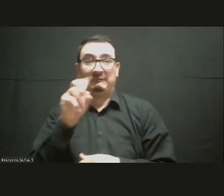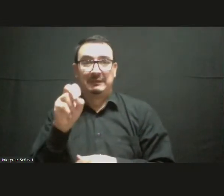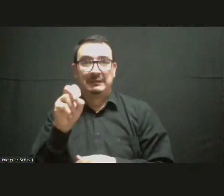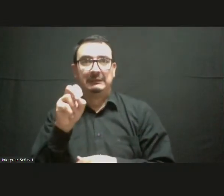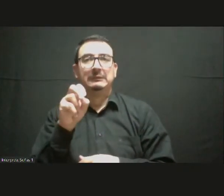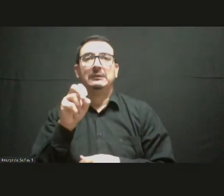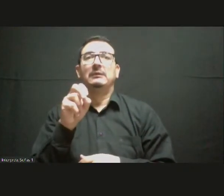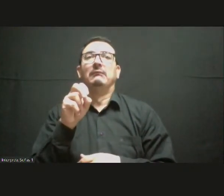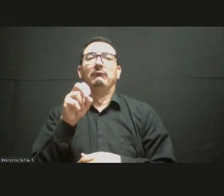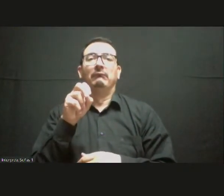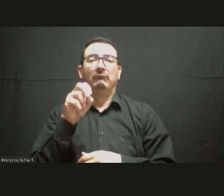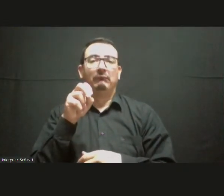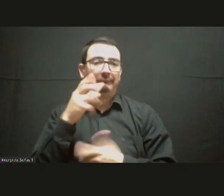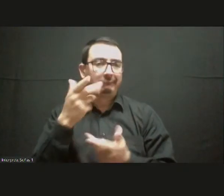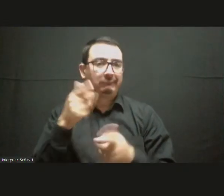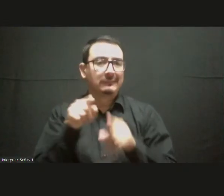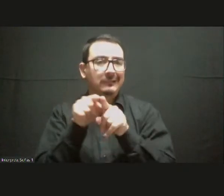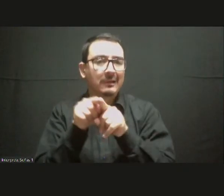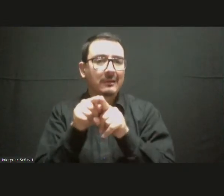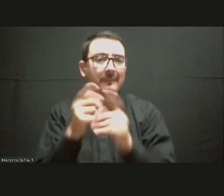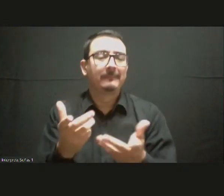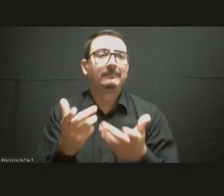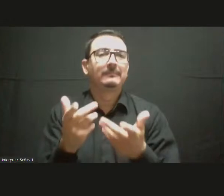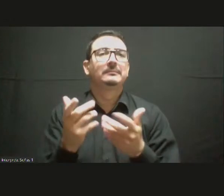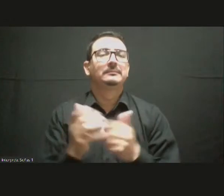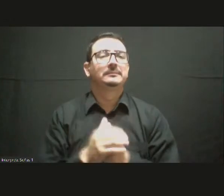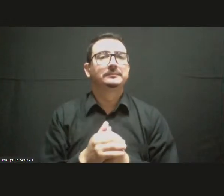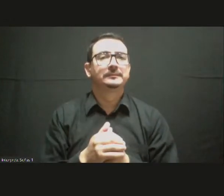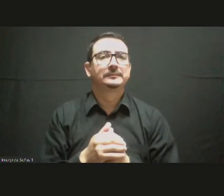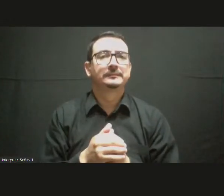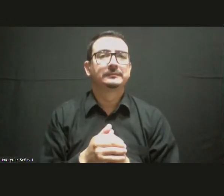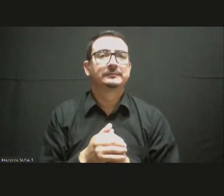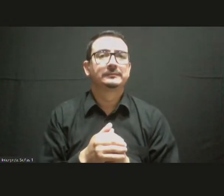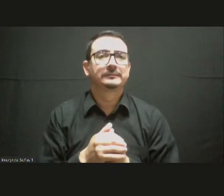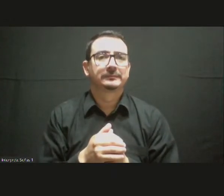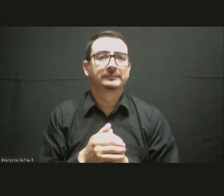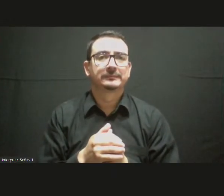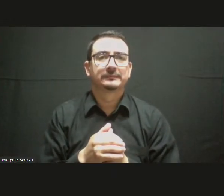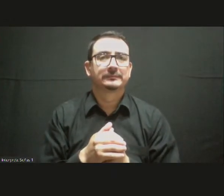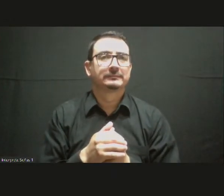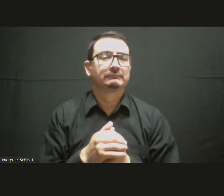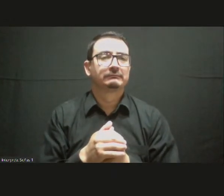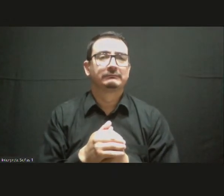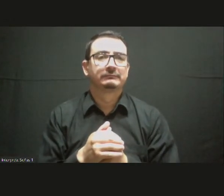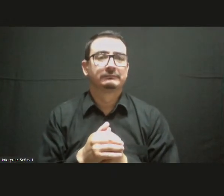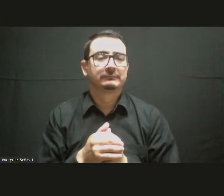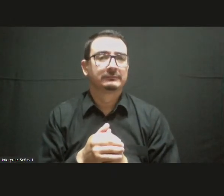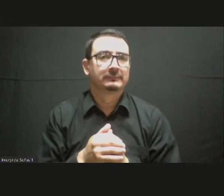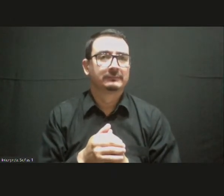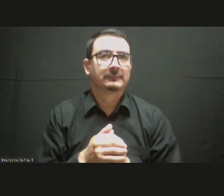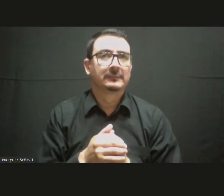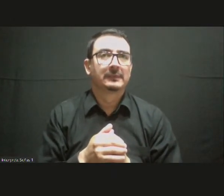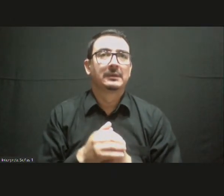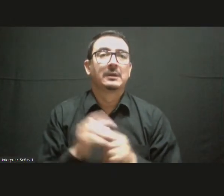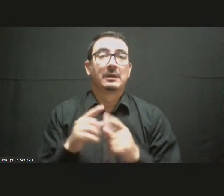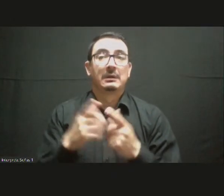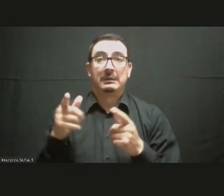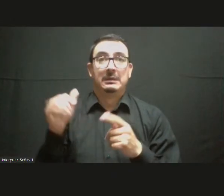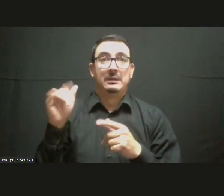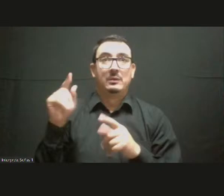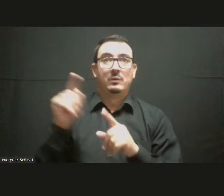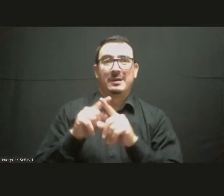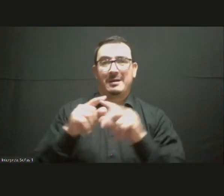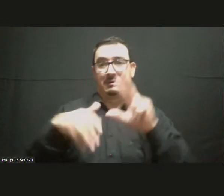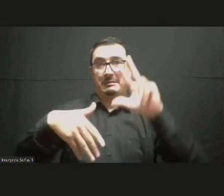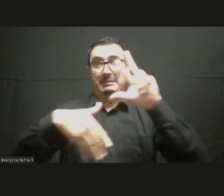0.3% of what they were in 2019. And efforts to reopen throughout the year result in it going only to